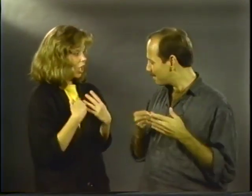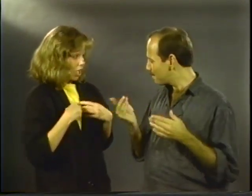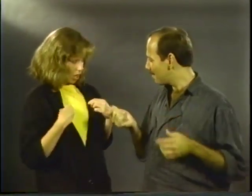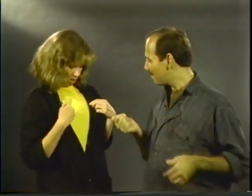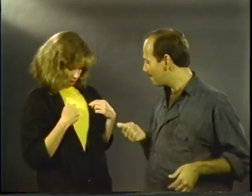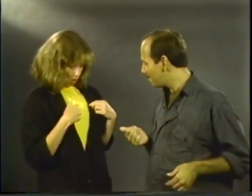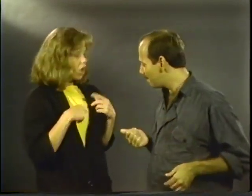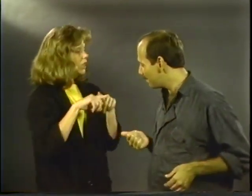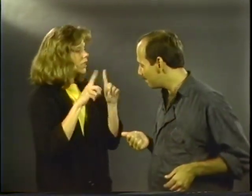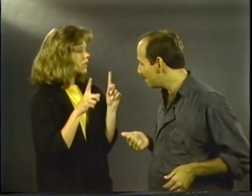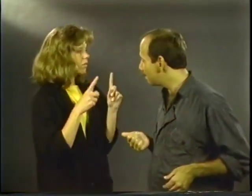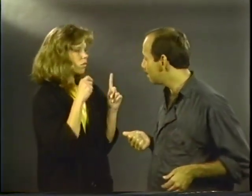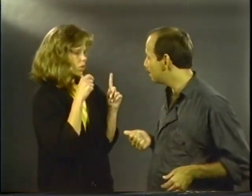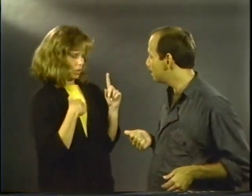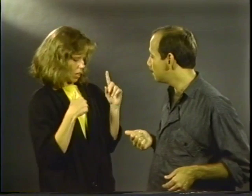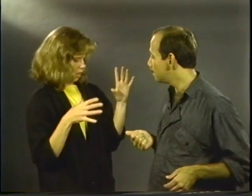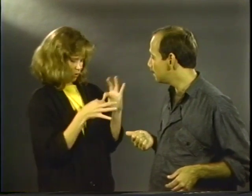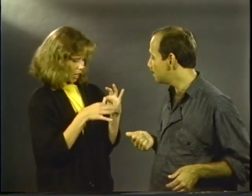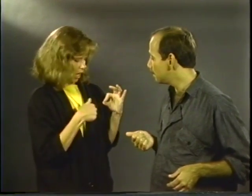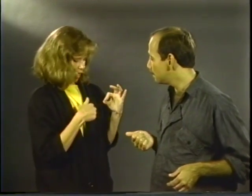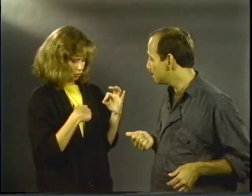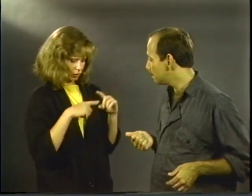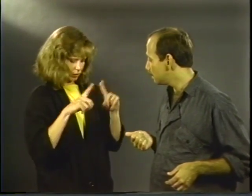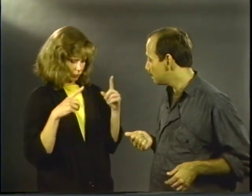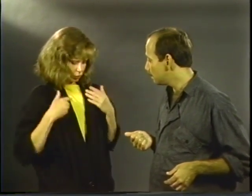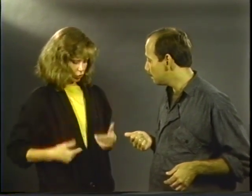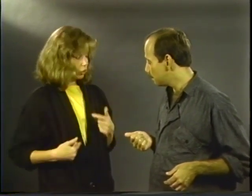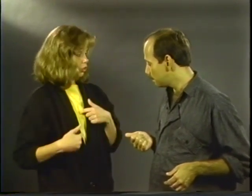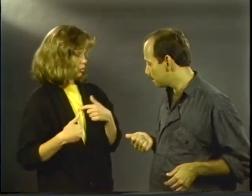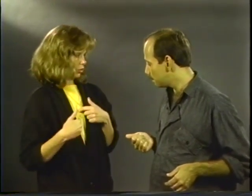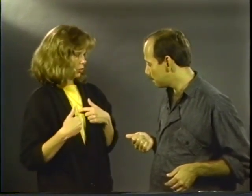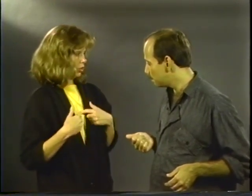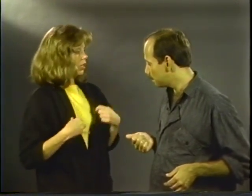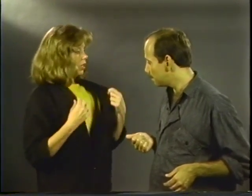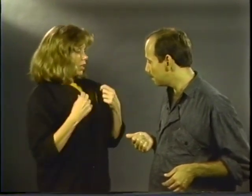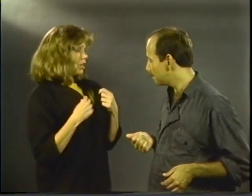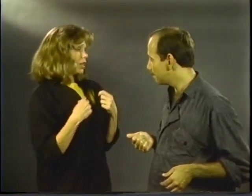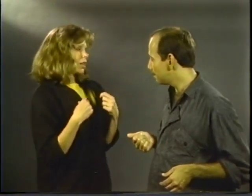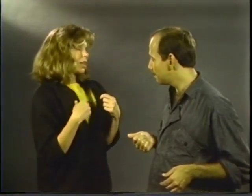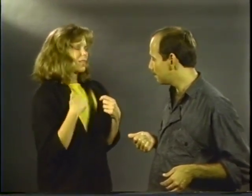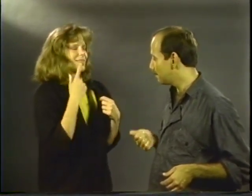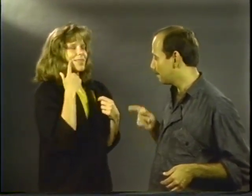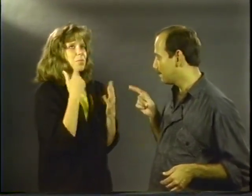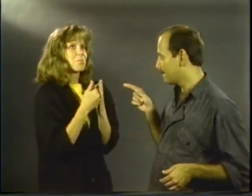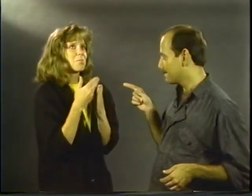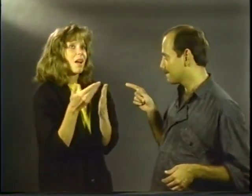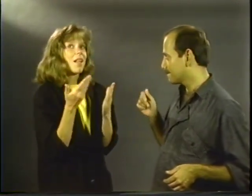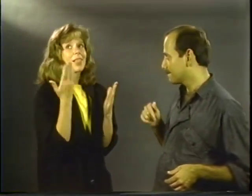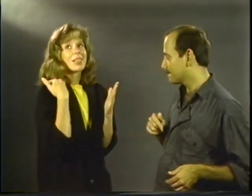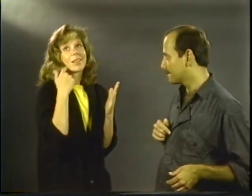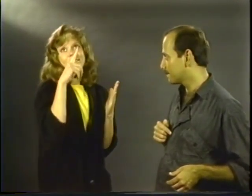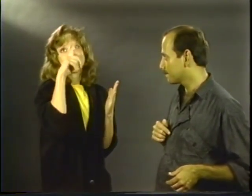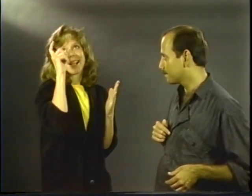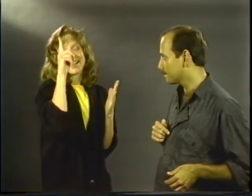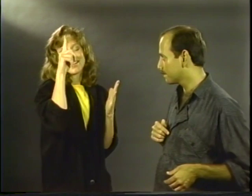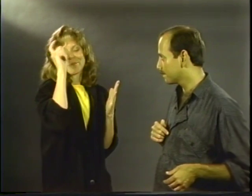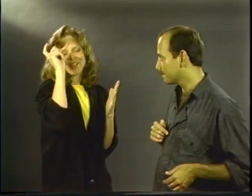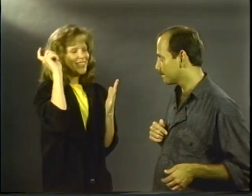spoken languages, words have a similar function. In this course, we will use English words to help indicate the